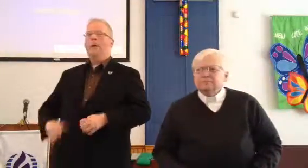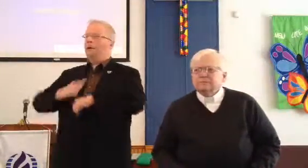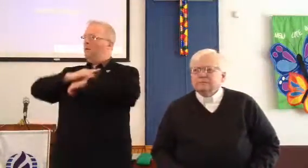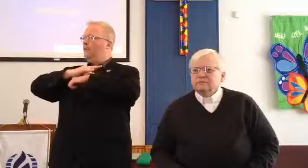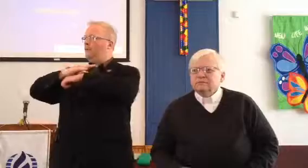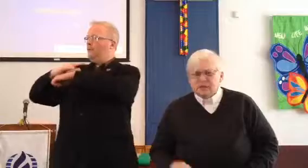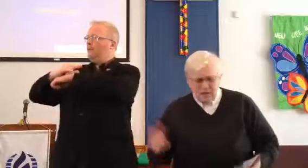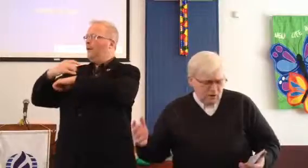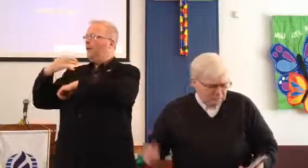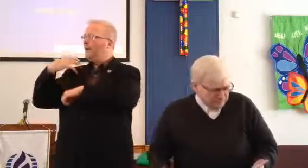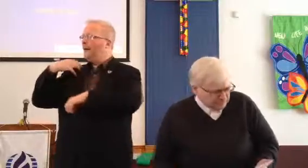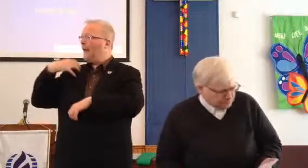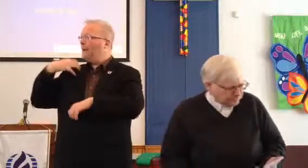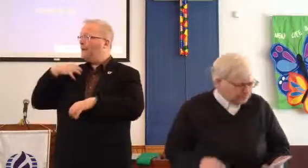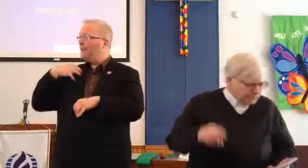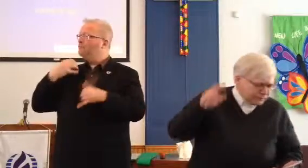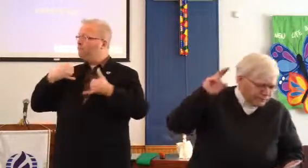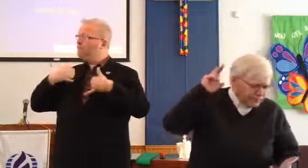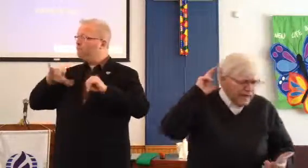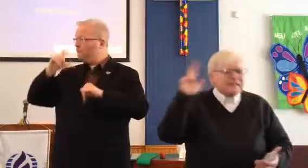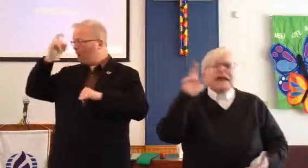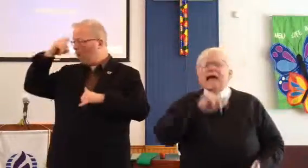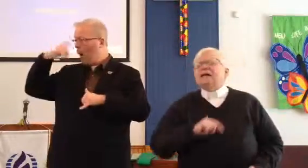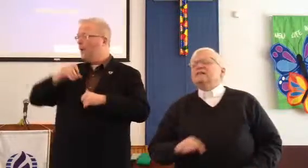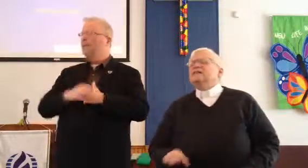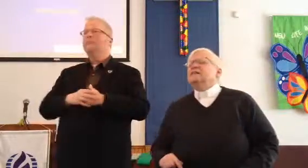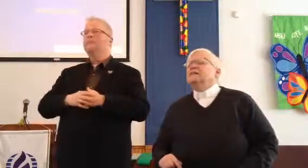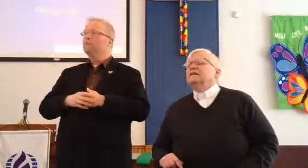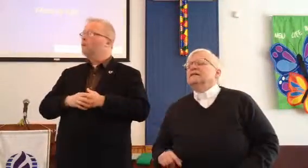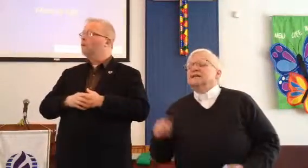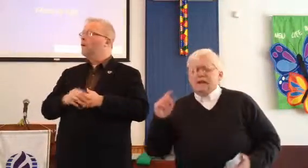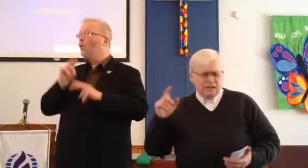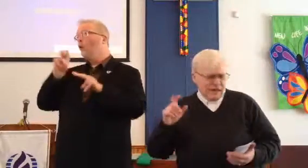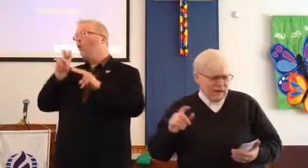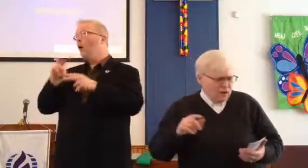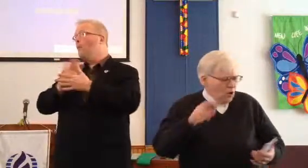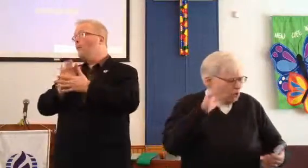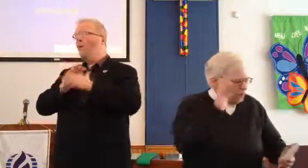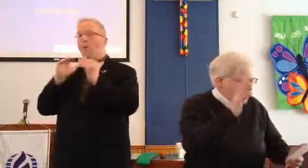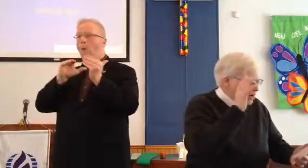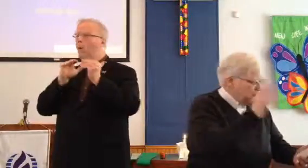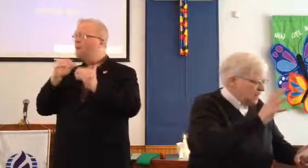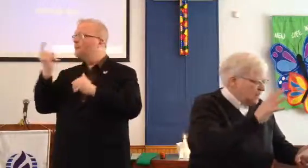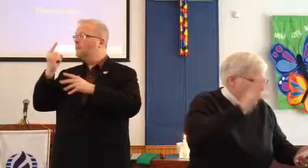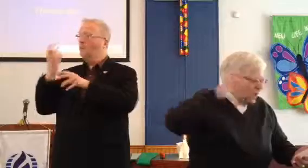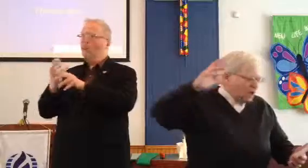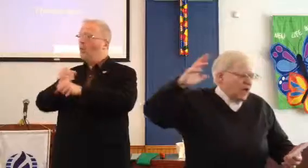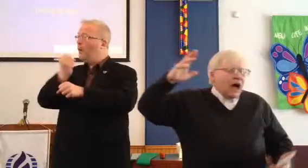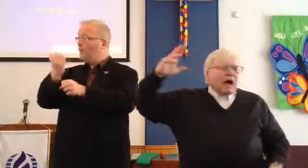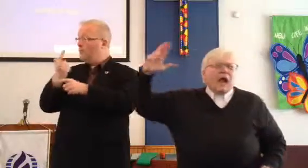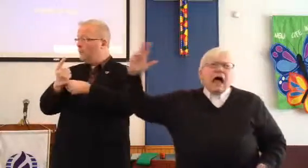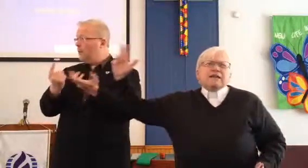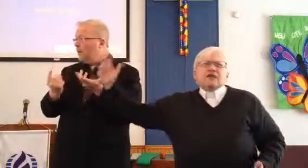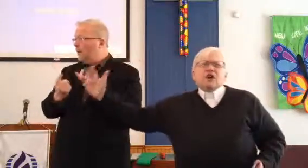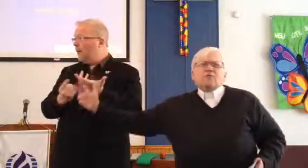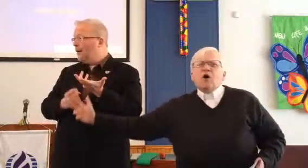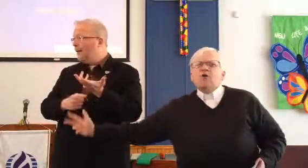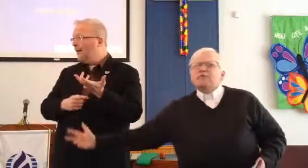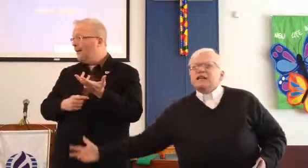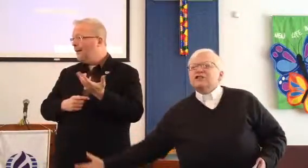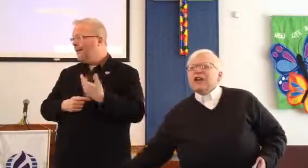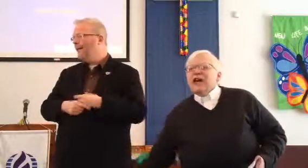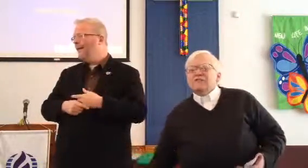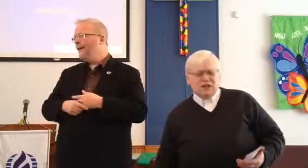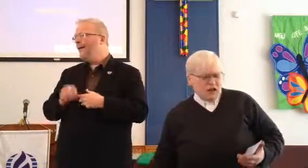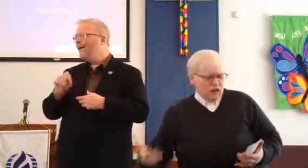well, is Neo. And yet, when we hear that Elijah